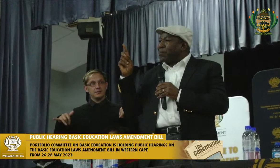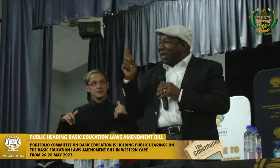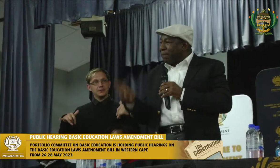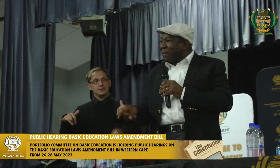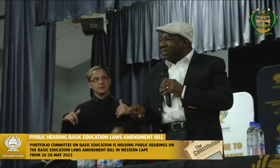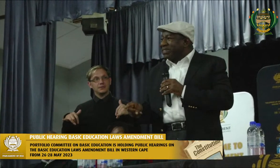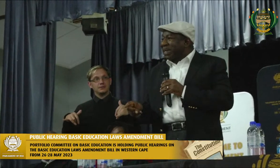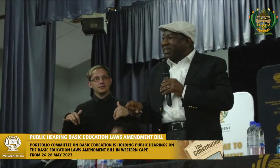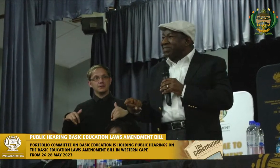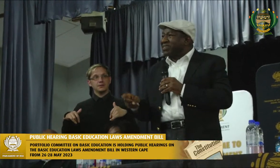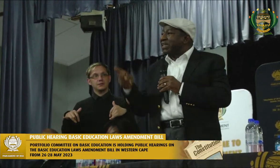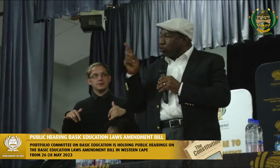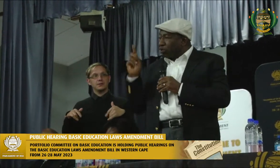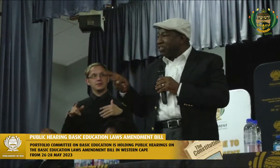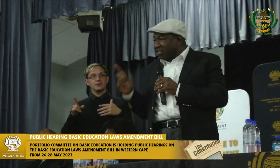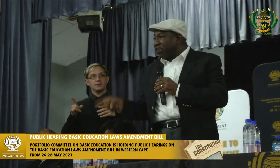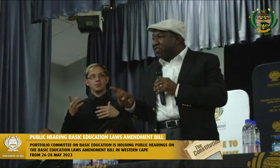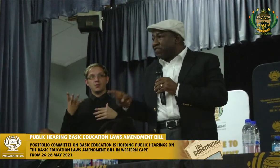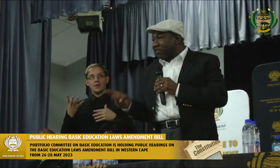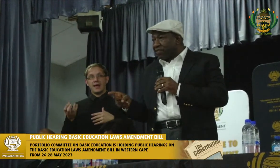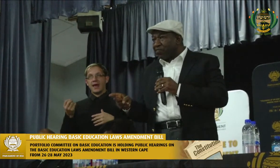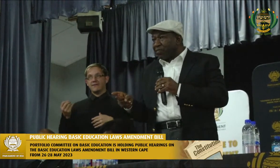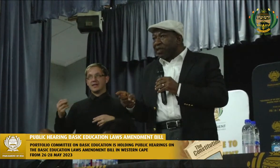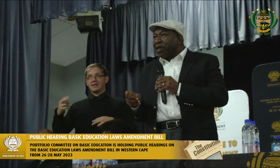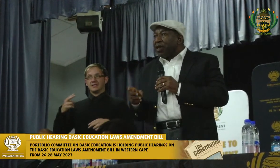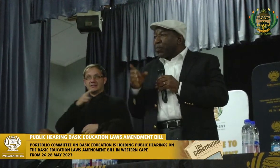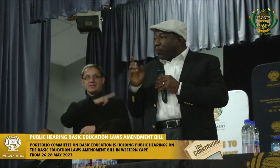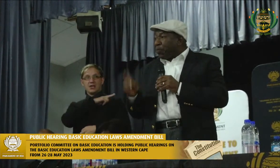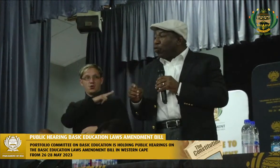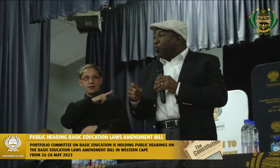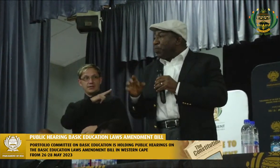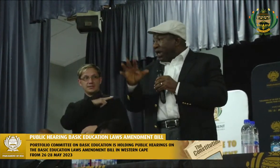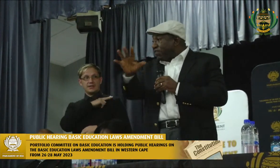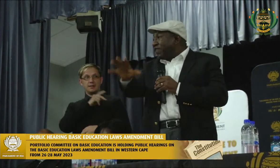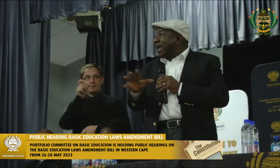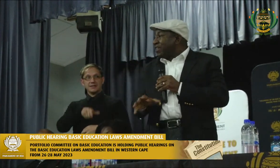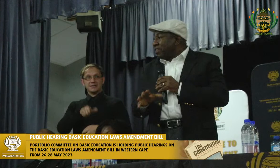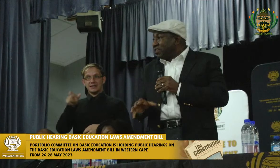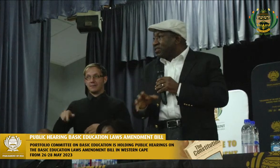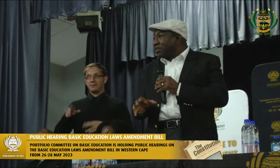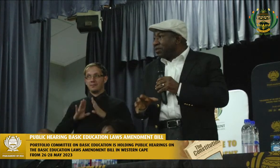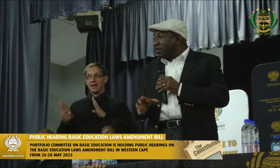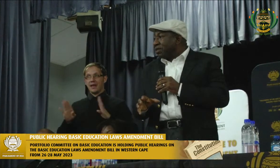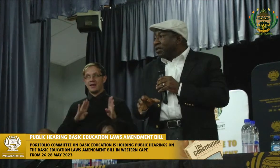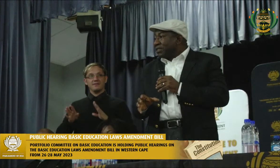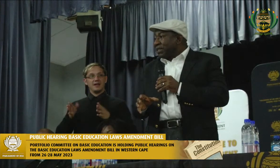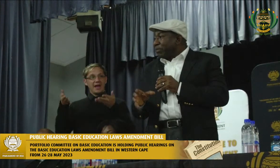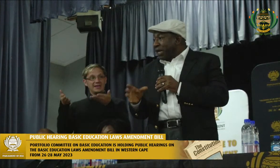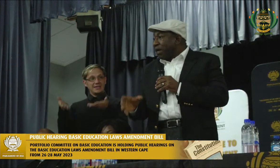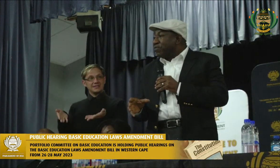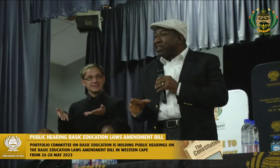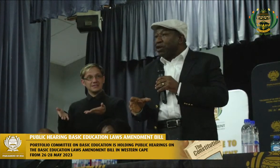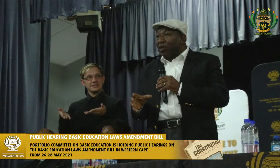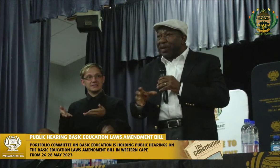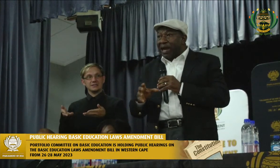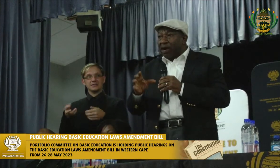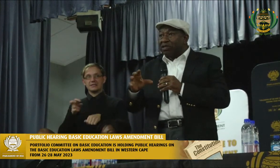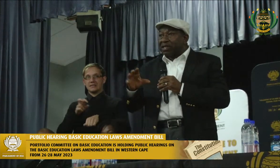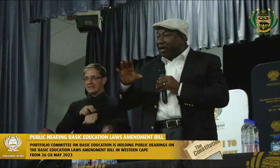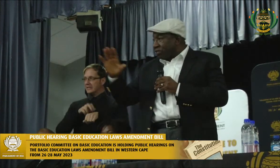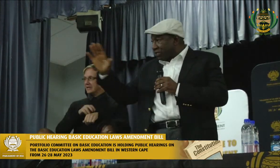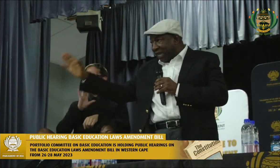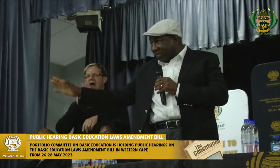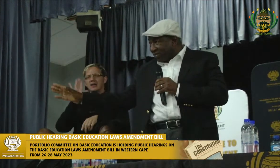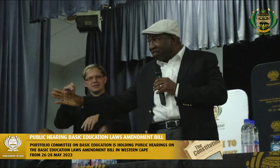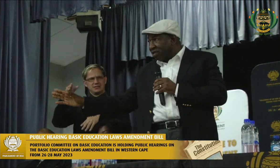got parliamentary security services. People who behave like this, sometimes they will be